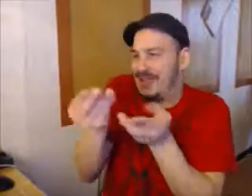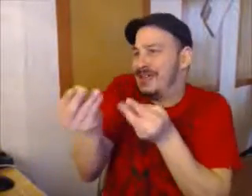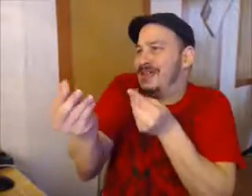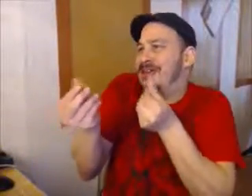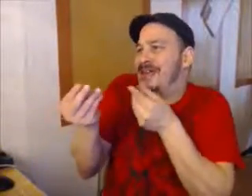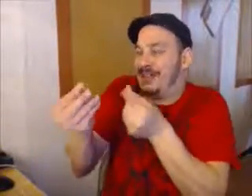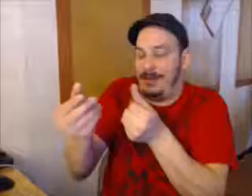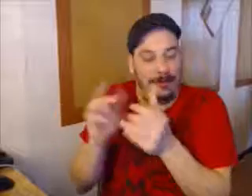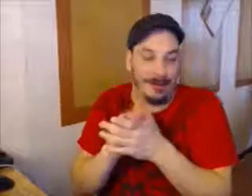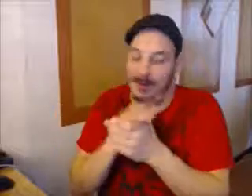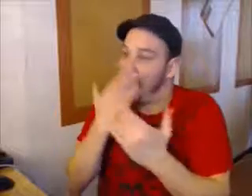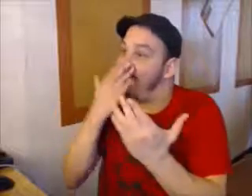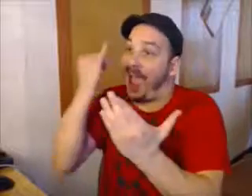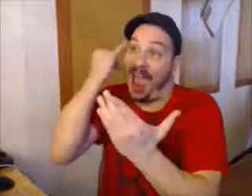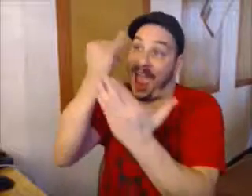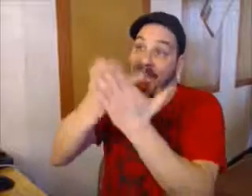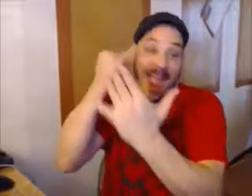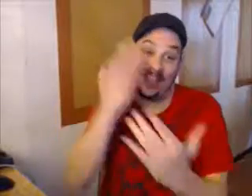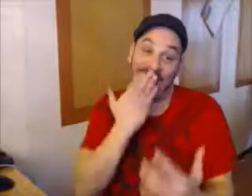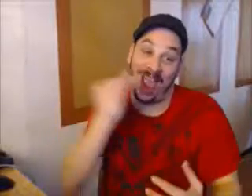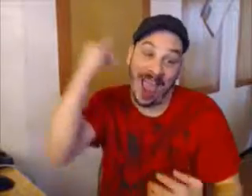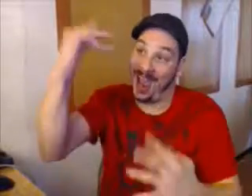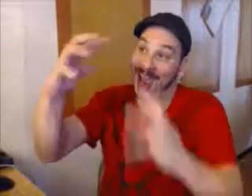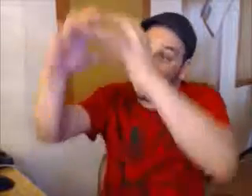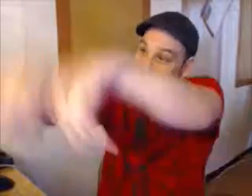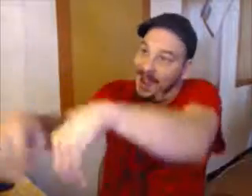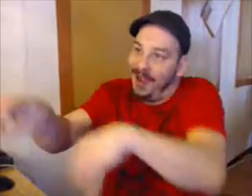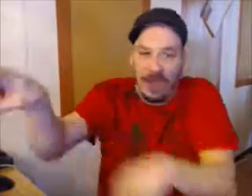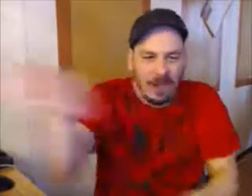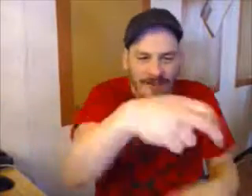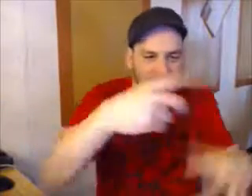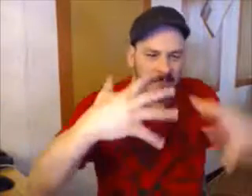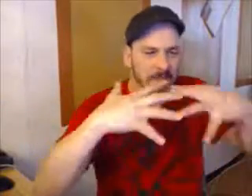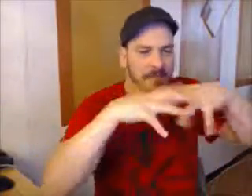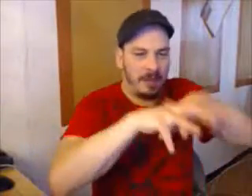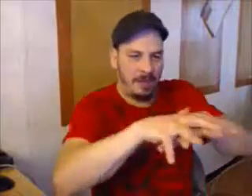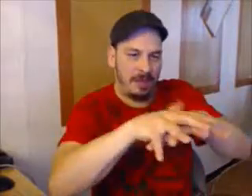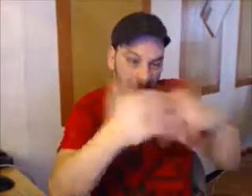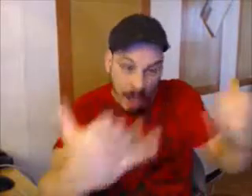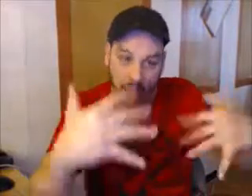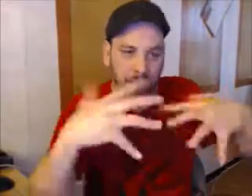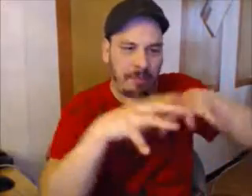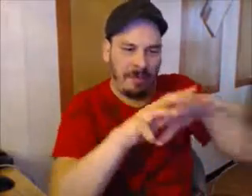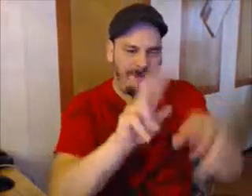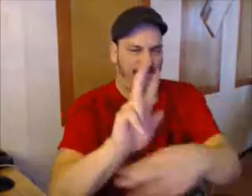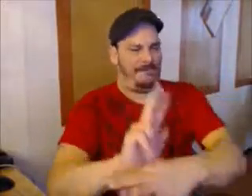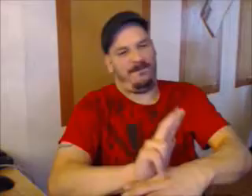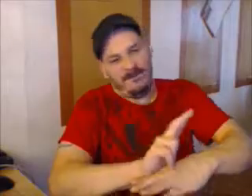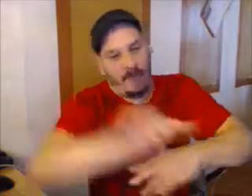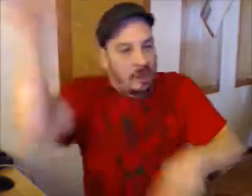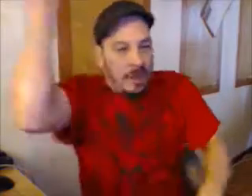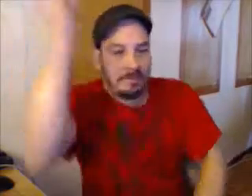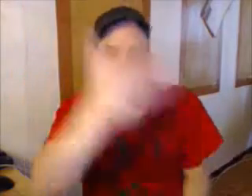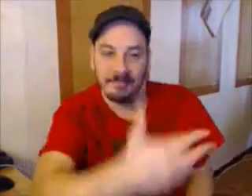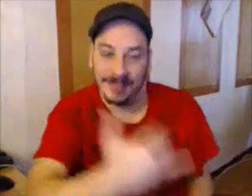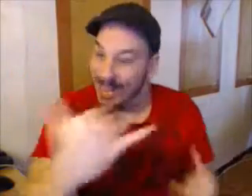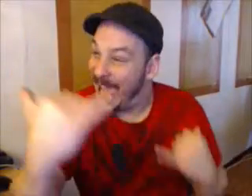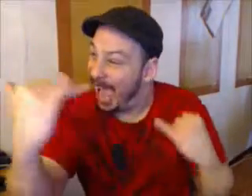gel. And with Androgel 1.62%, you can save on your monthly prescription. Dosage application sites between these